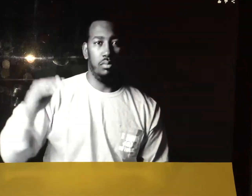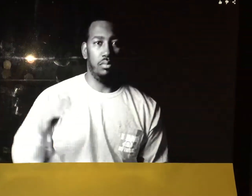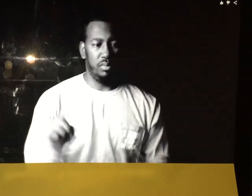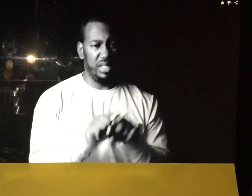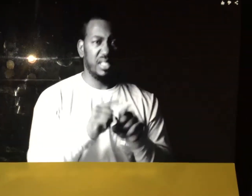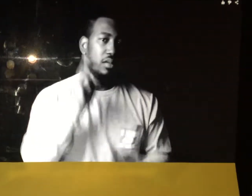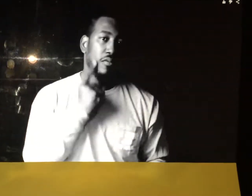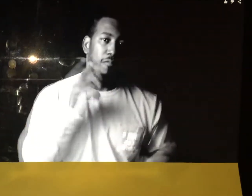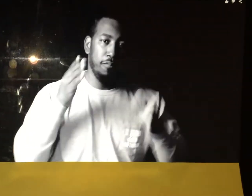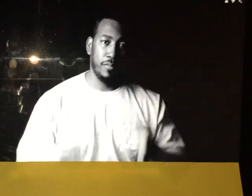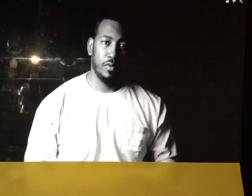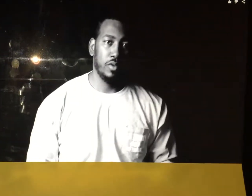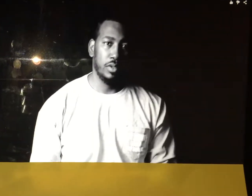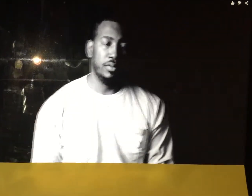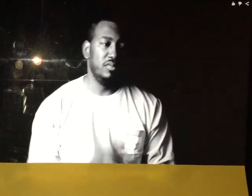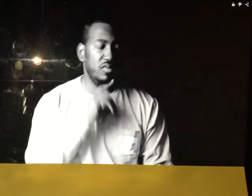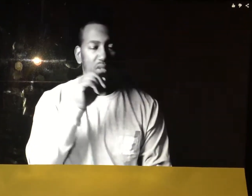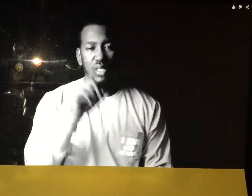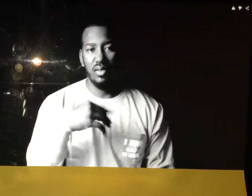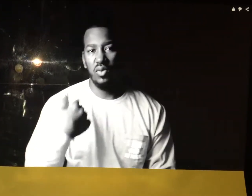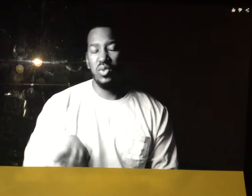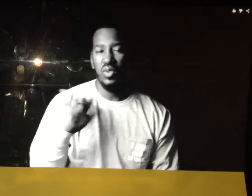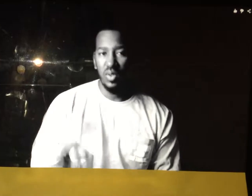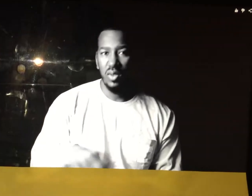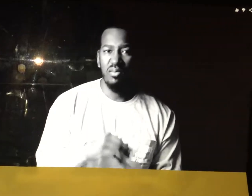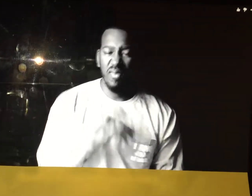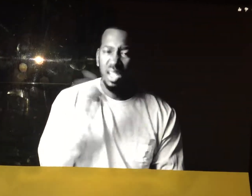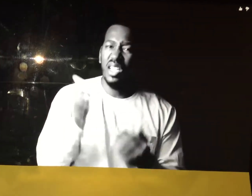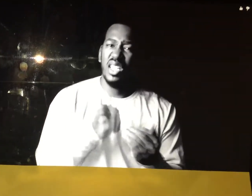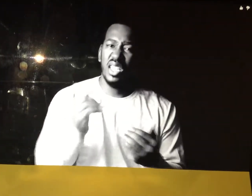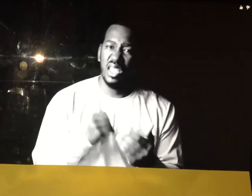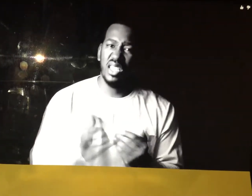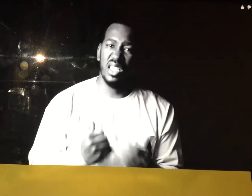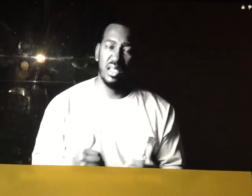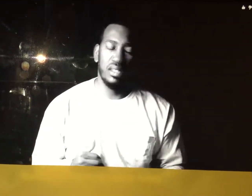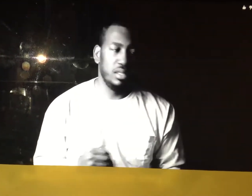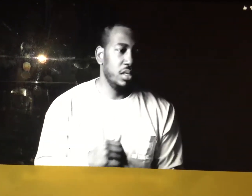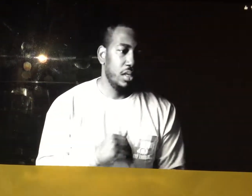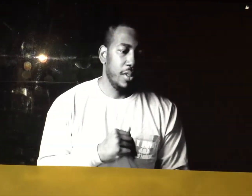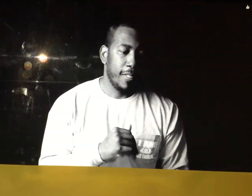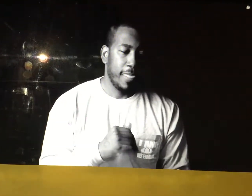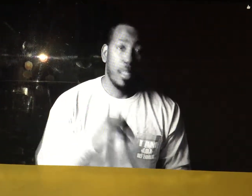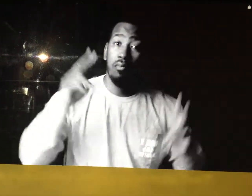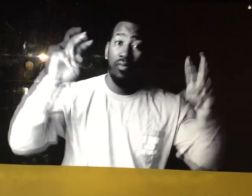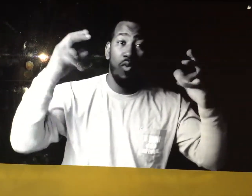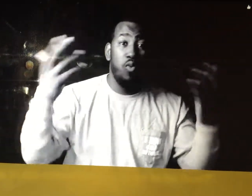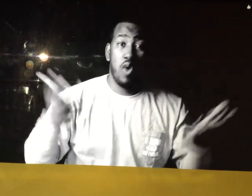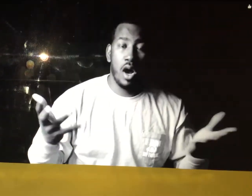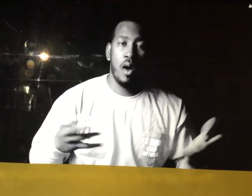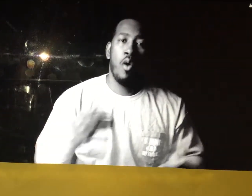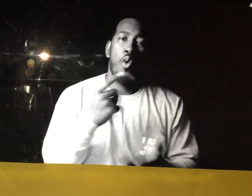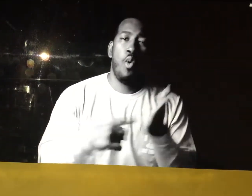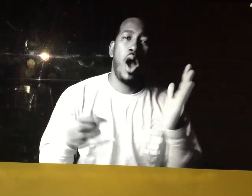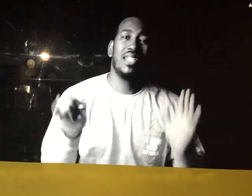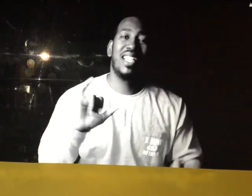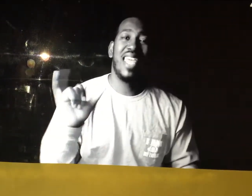Hello, I wanted to share my experience growing up as a deaf person. It really wasn't easy.